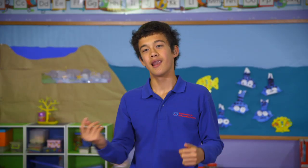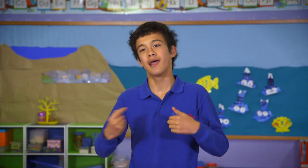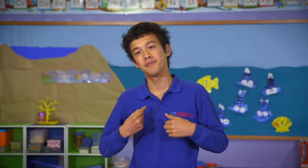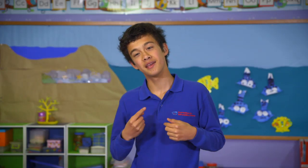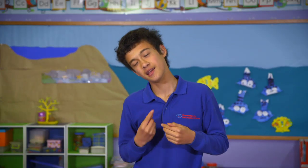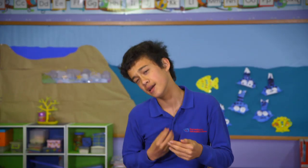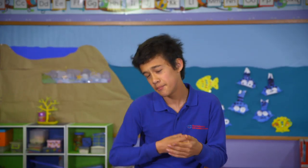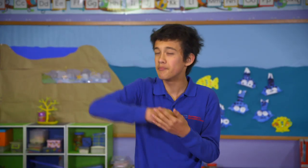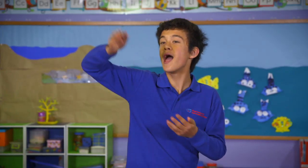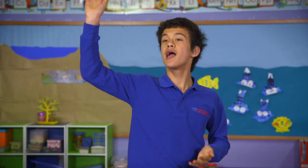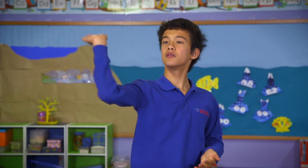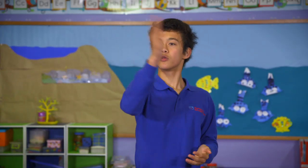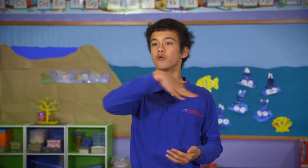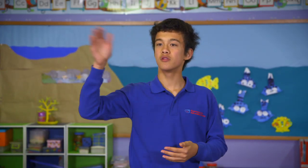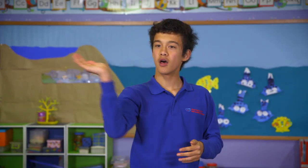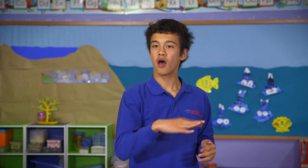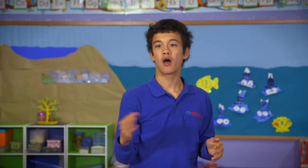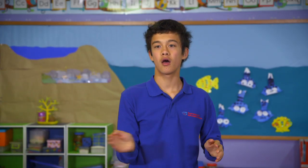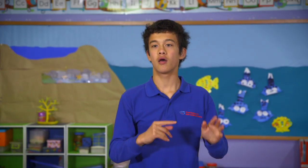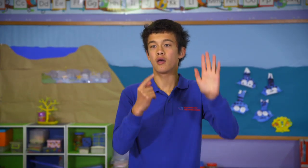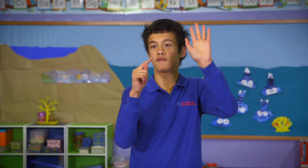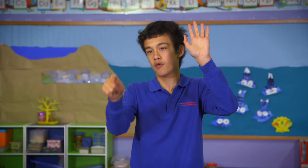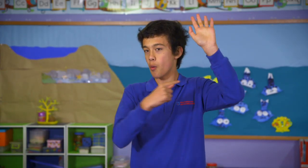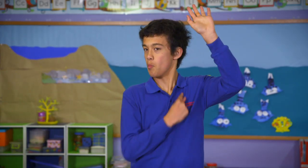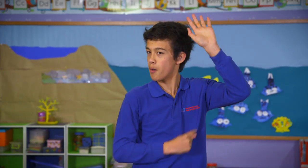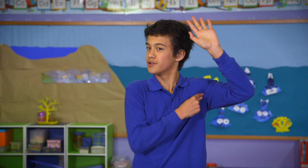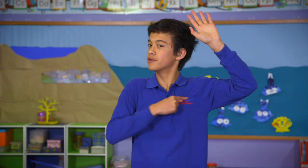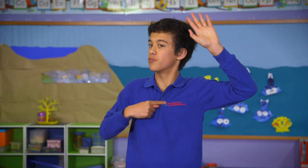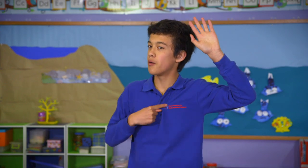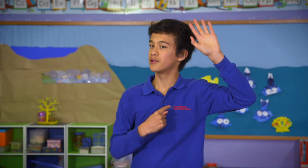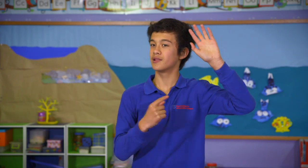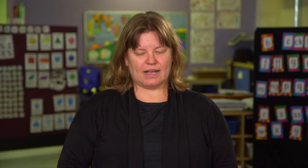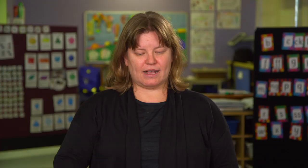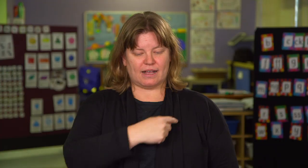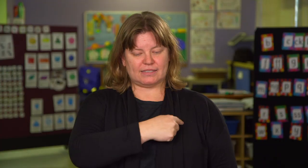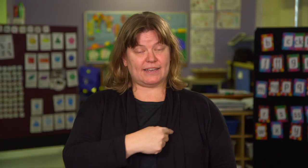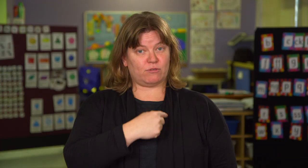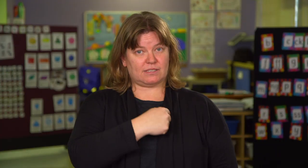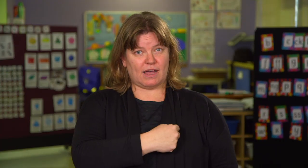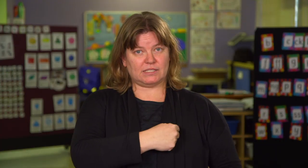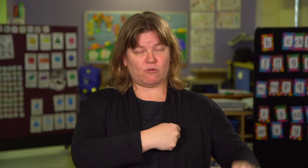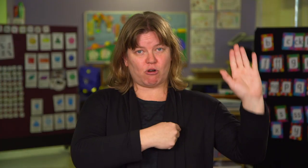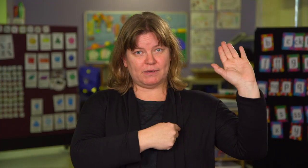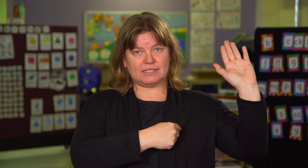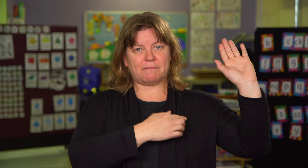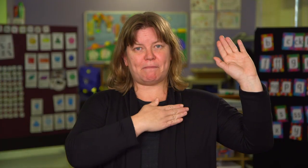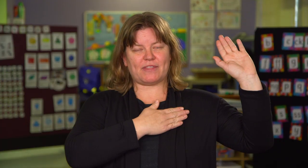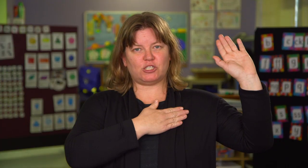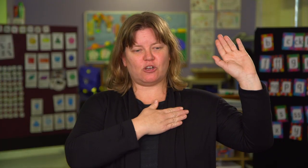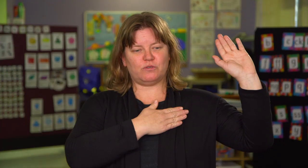Let me paint you a song. If you promise, promise. There are several signs for promise, but they chose